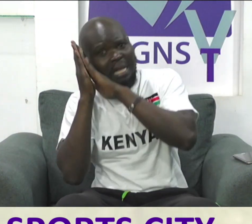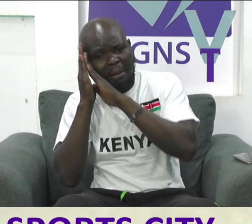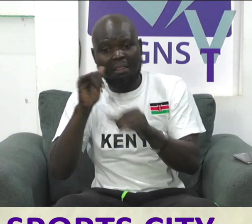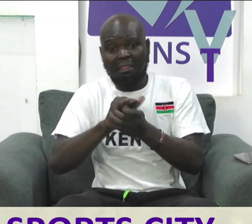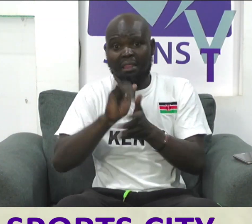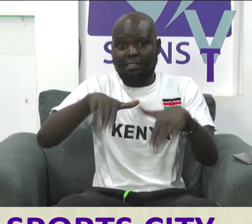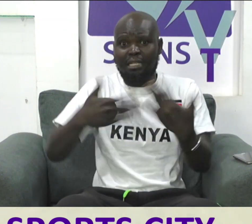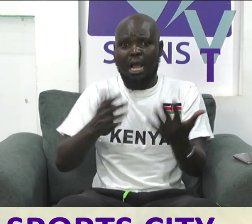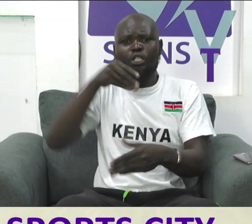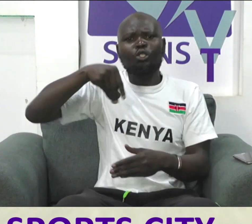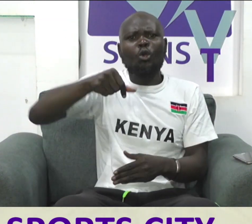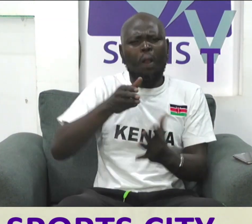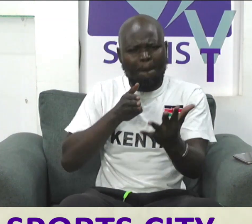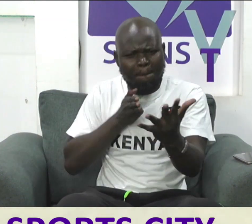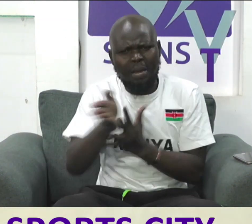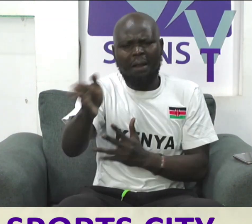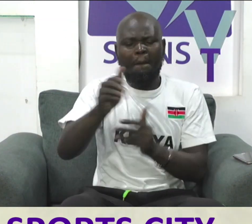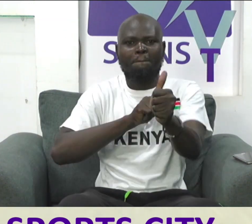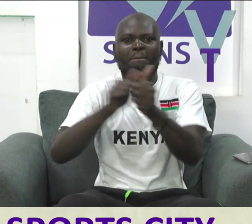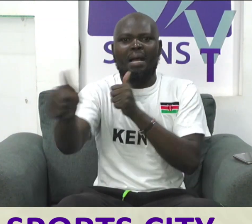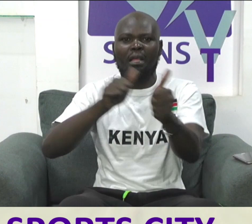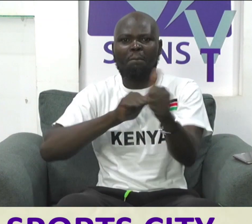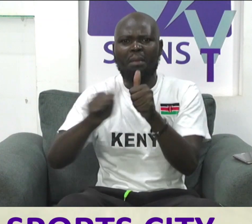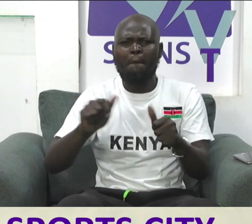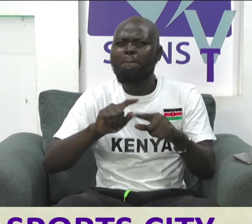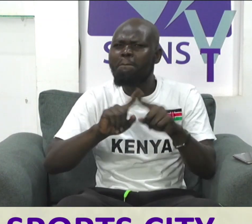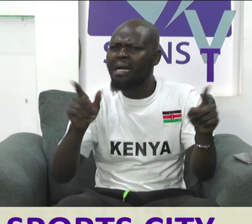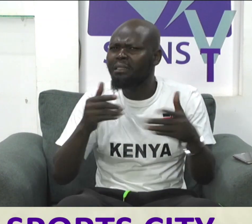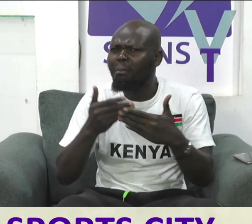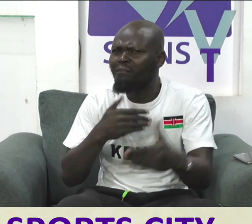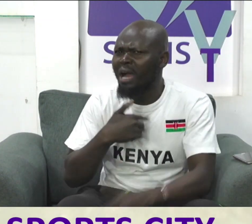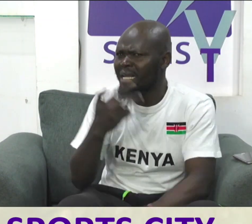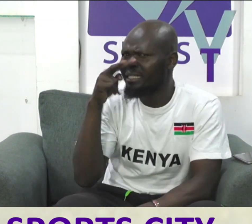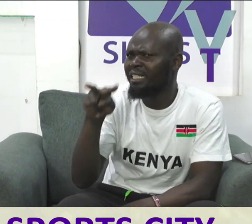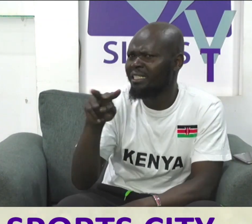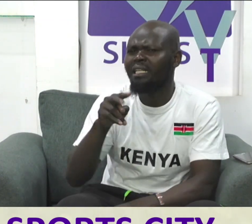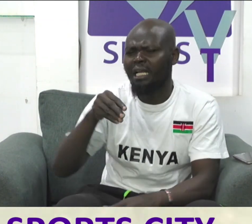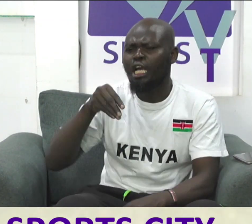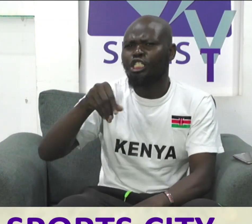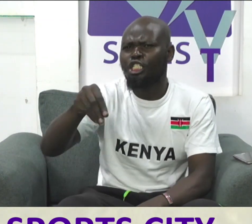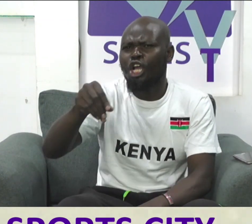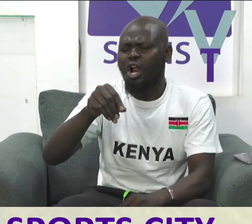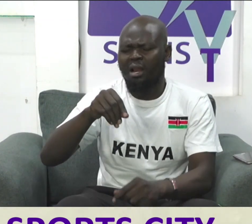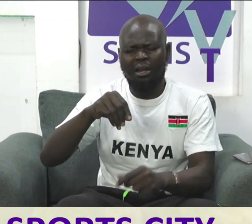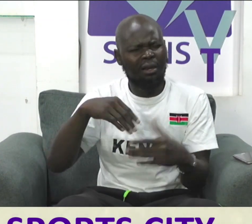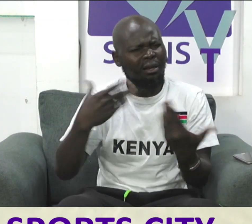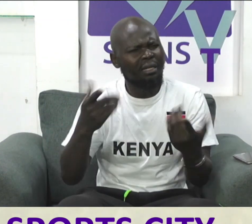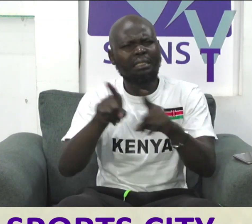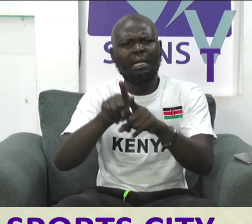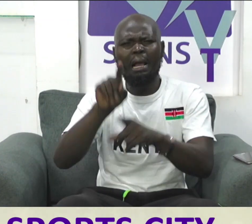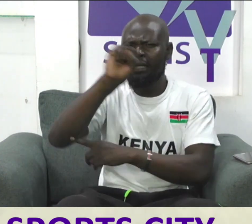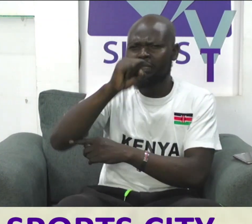because maybe the defenders are not enough for them to protect the ball from